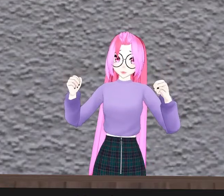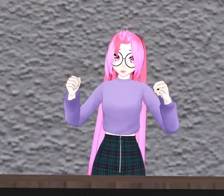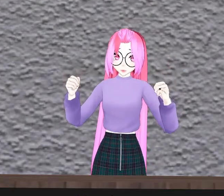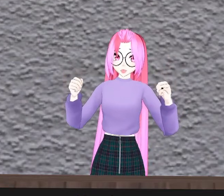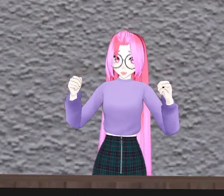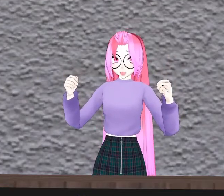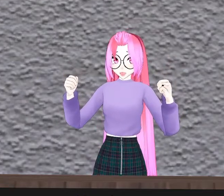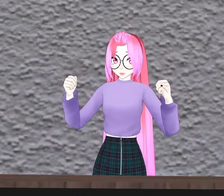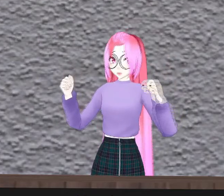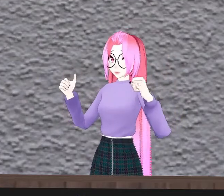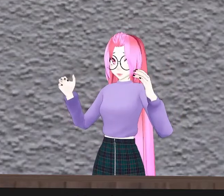Yep, you.